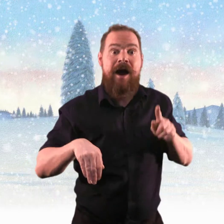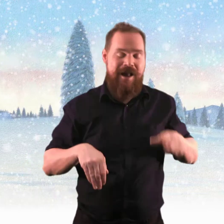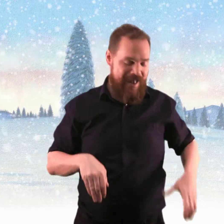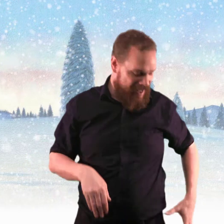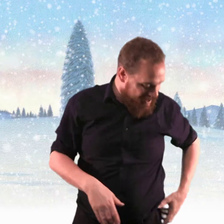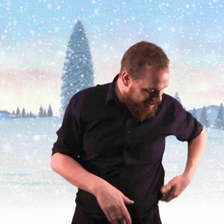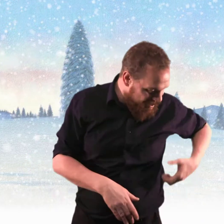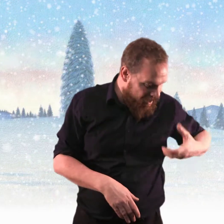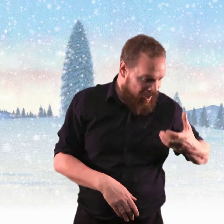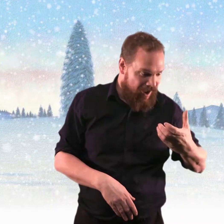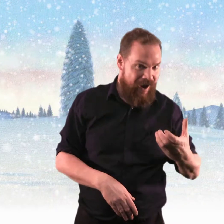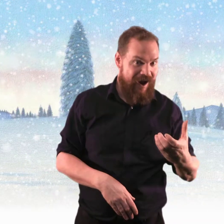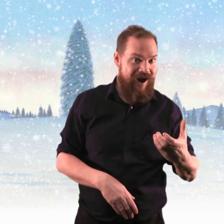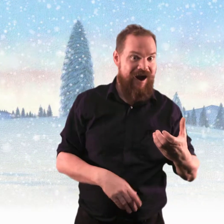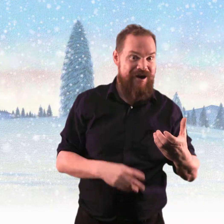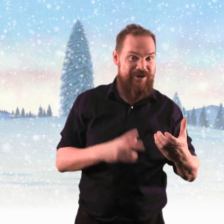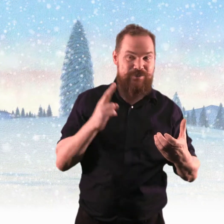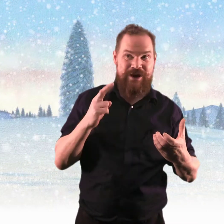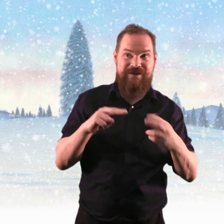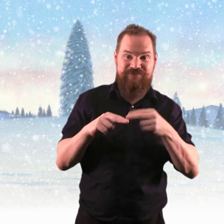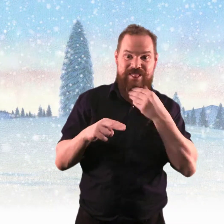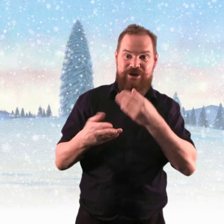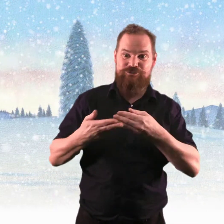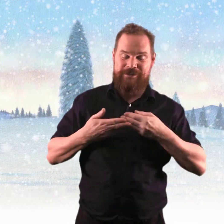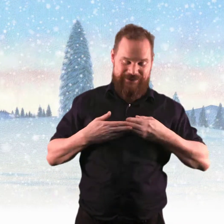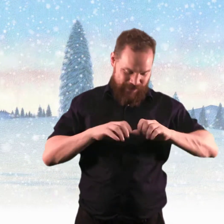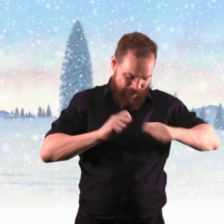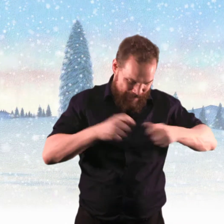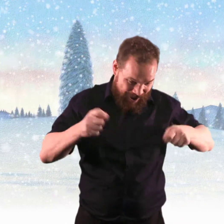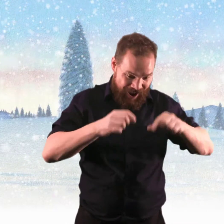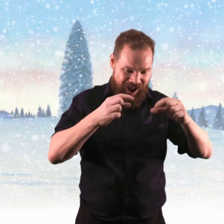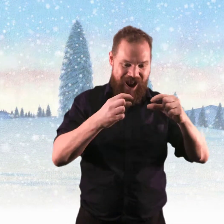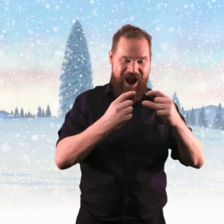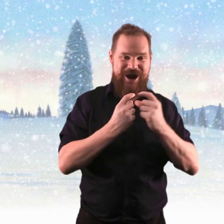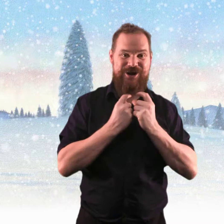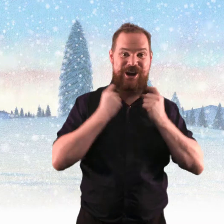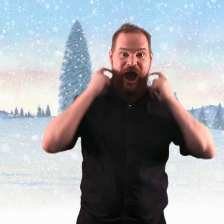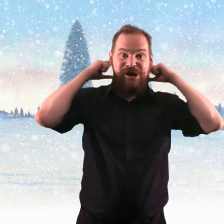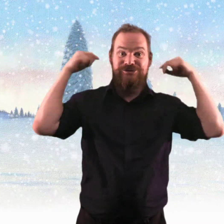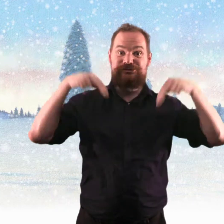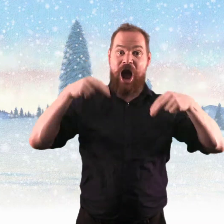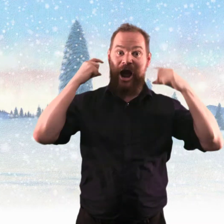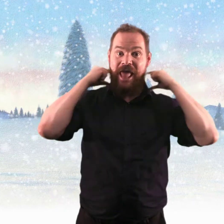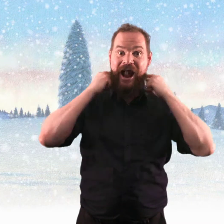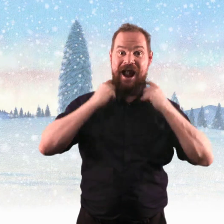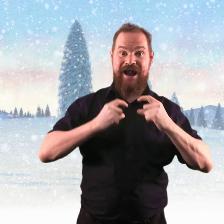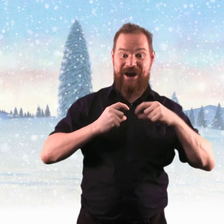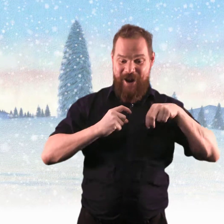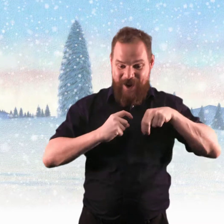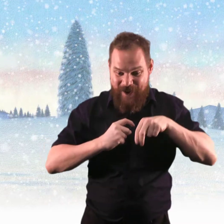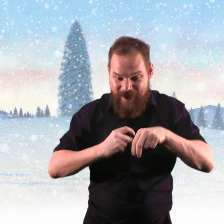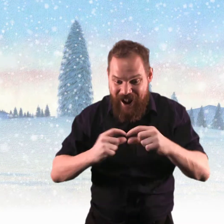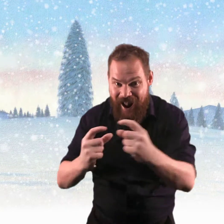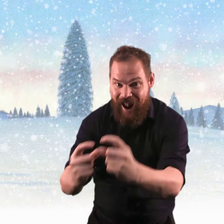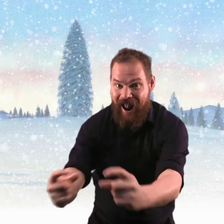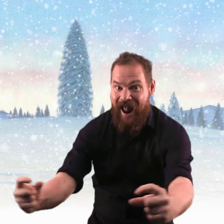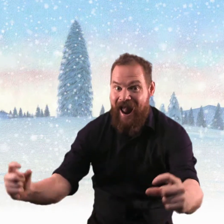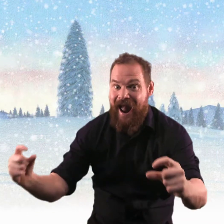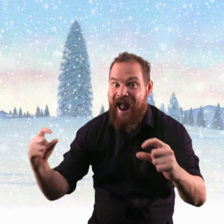He reached into his pocket and unwrapped it. It was a dog collar. He went up and fastened